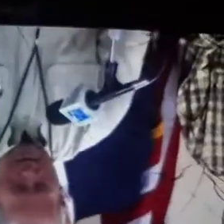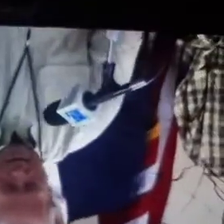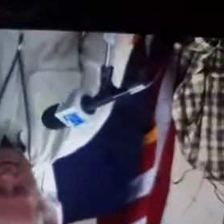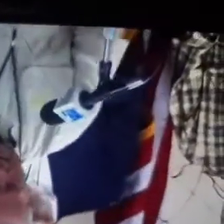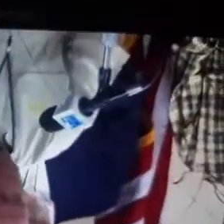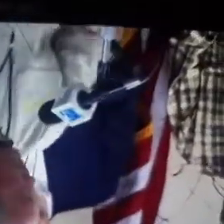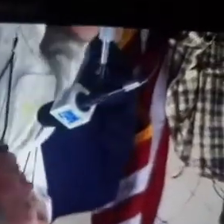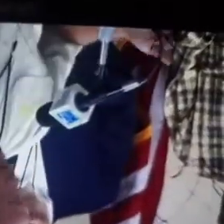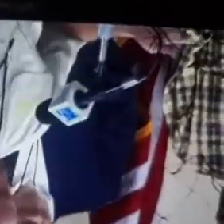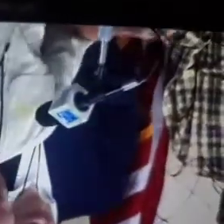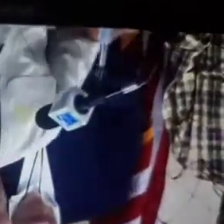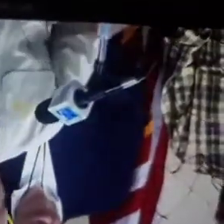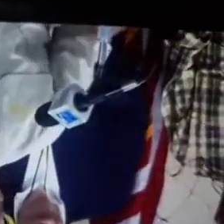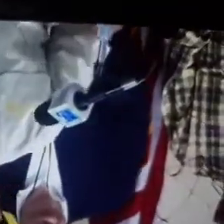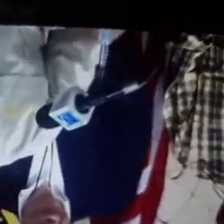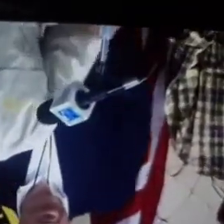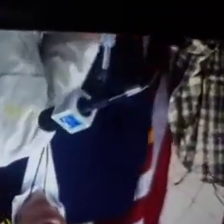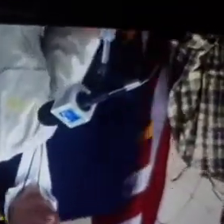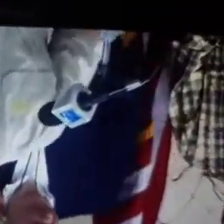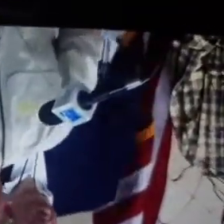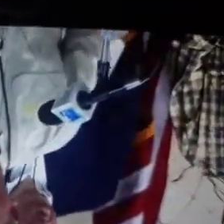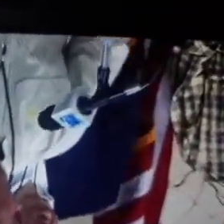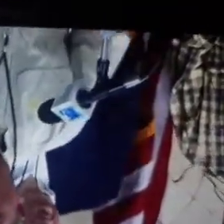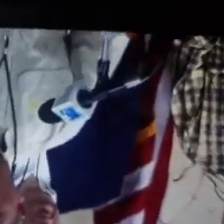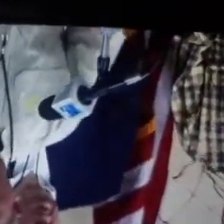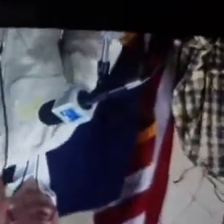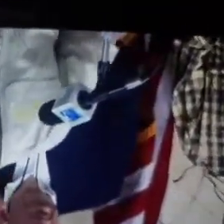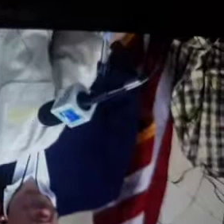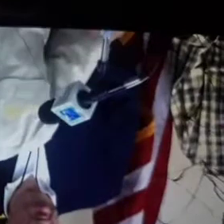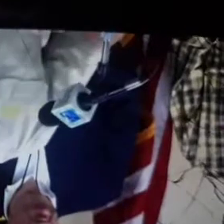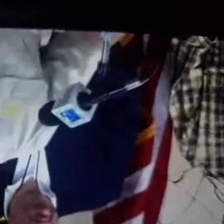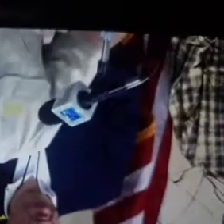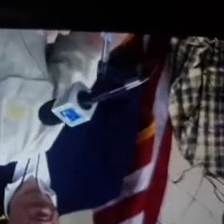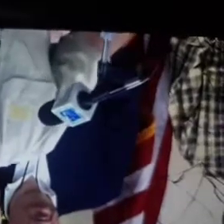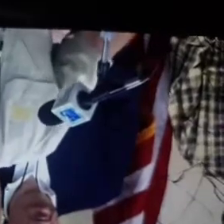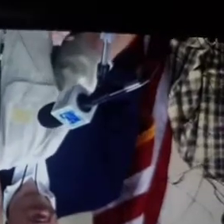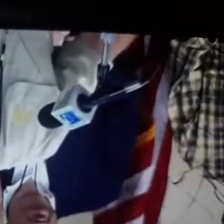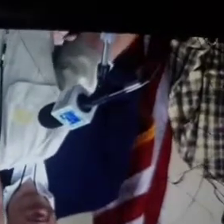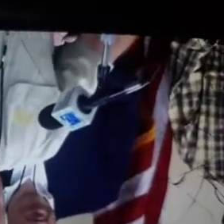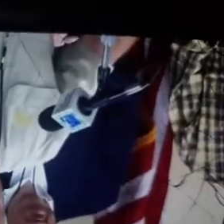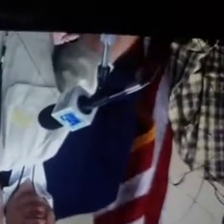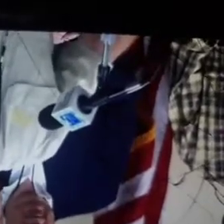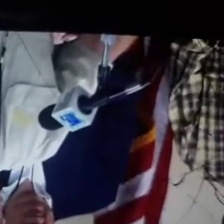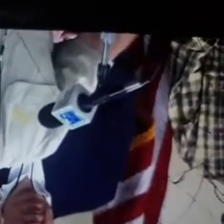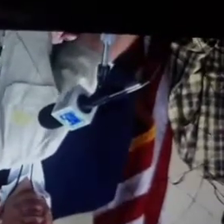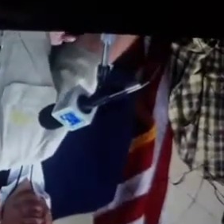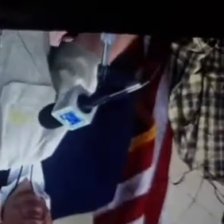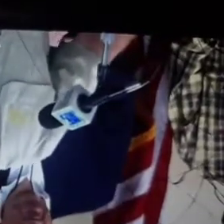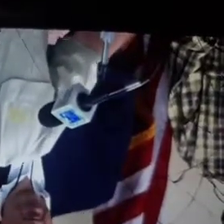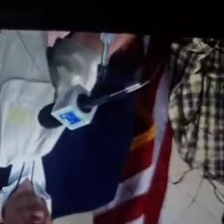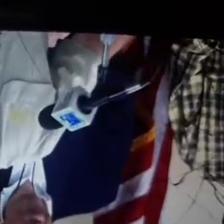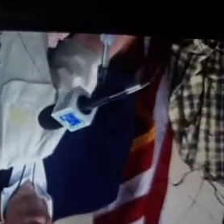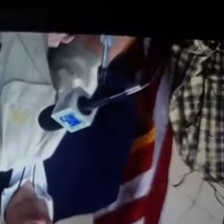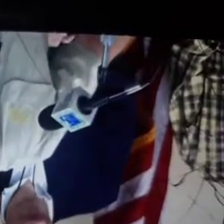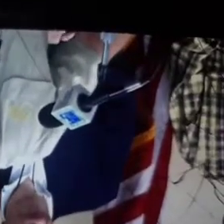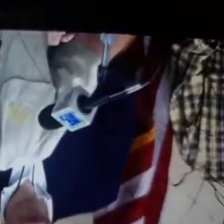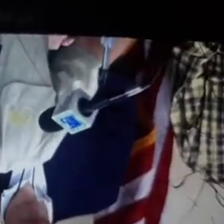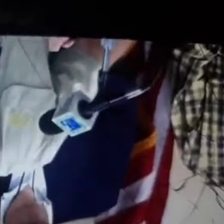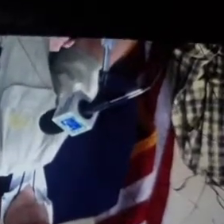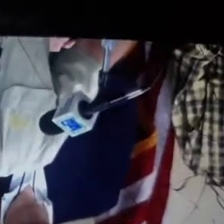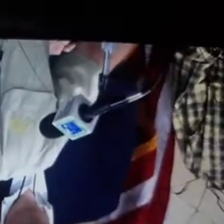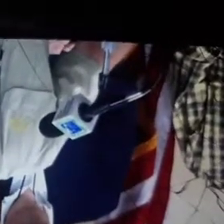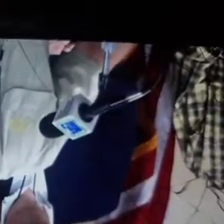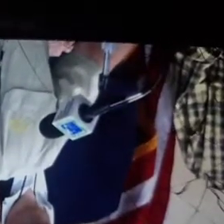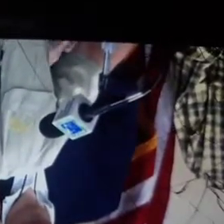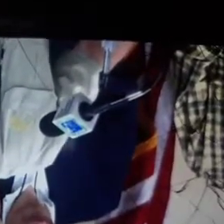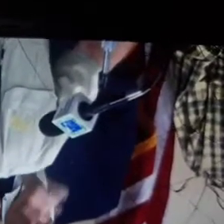leave, leave, leave. I want to thank everyone for all of their comments. The reality is upon us now. If